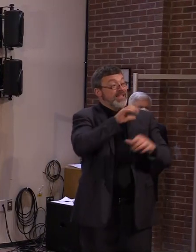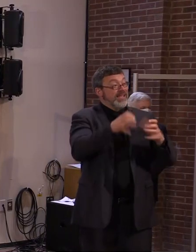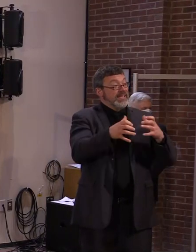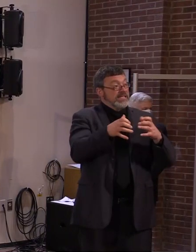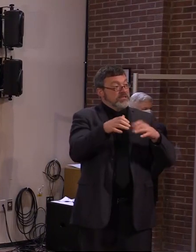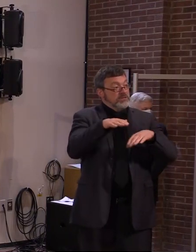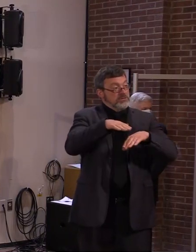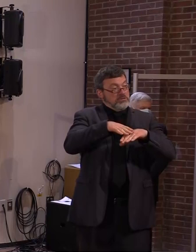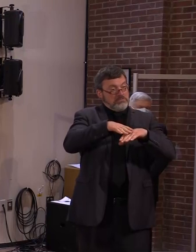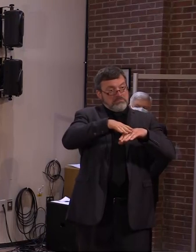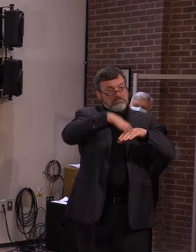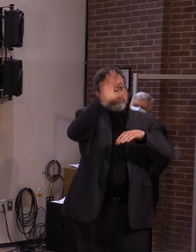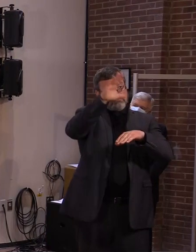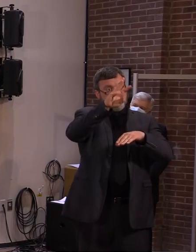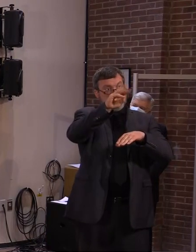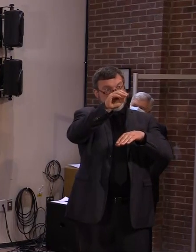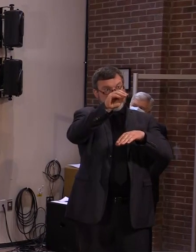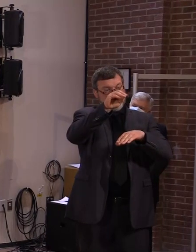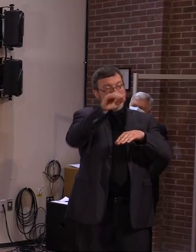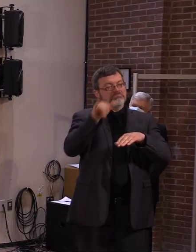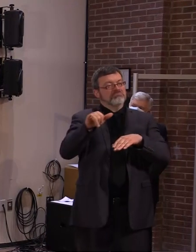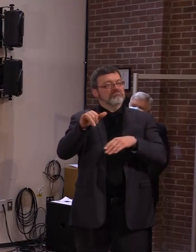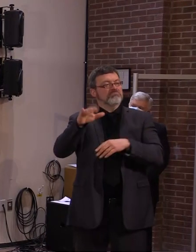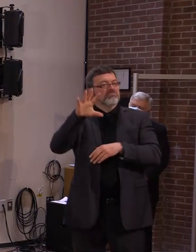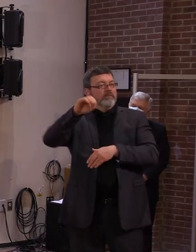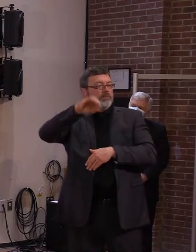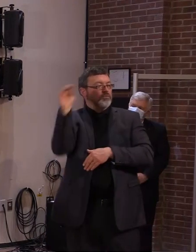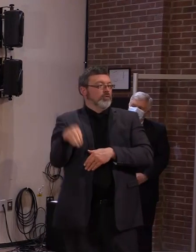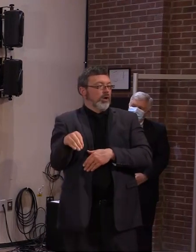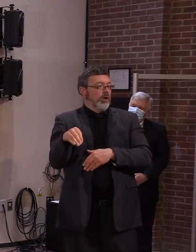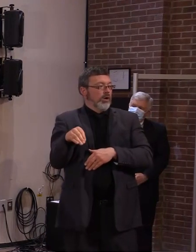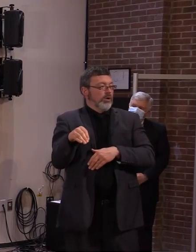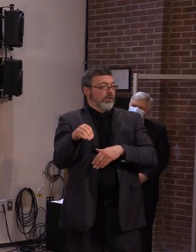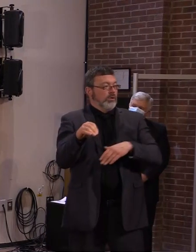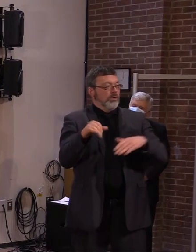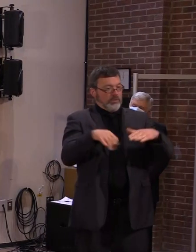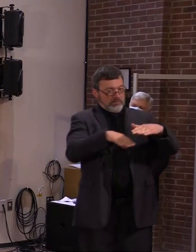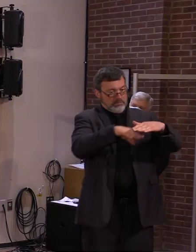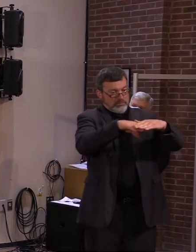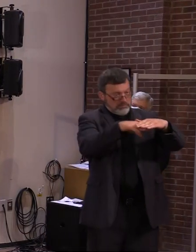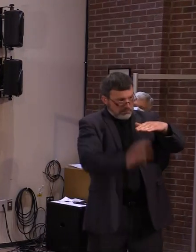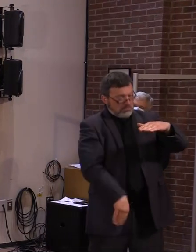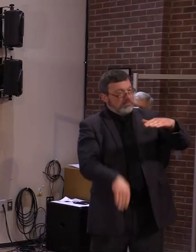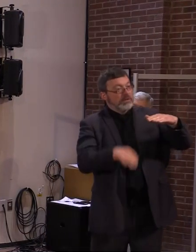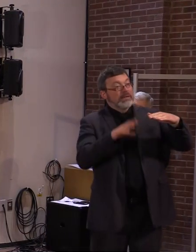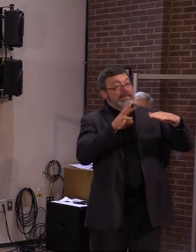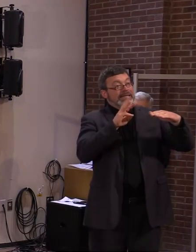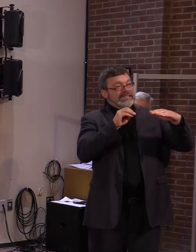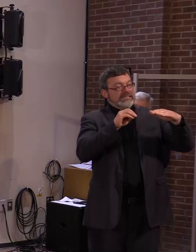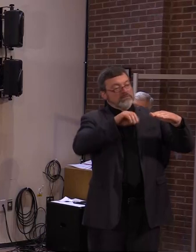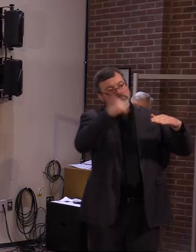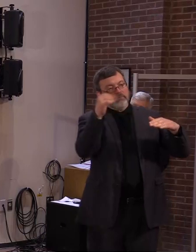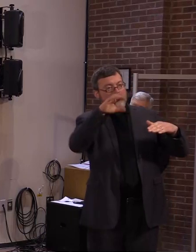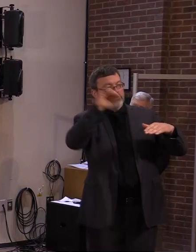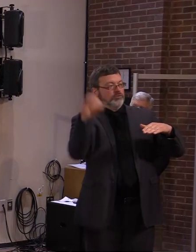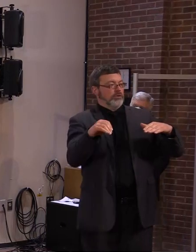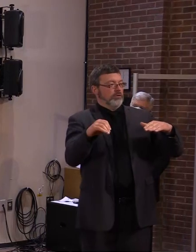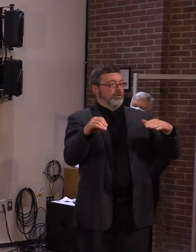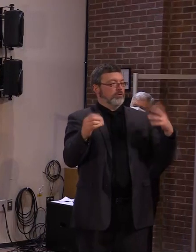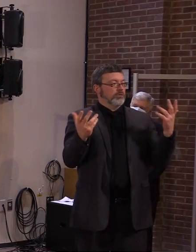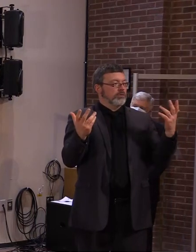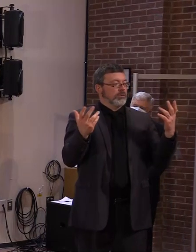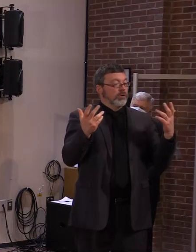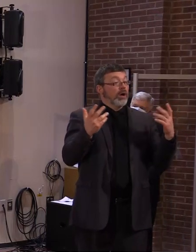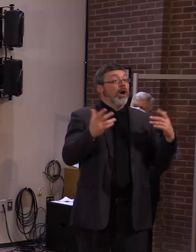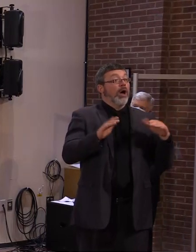above, and the other 50% are obviously below. There's only 2 pediatric cases in the hospital at